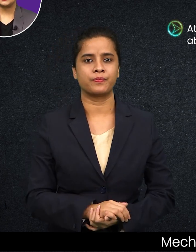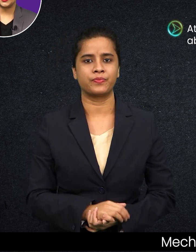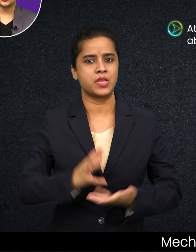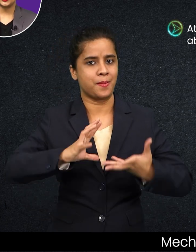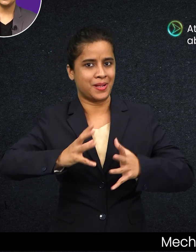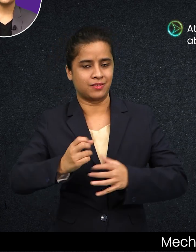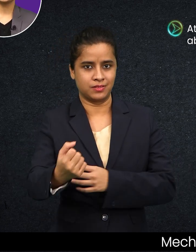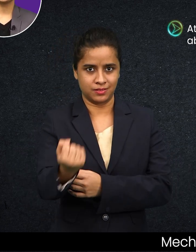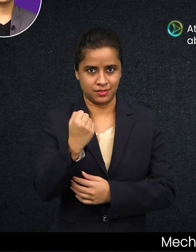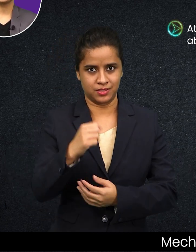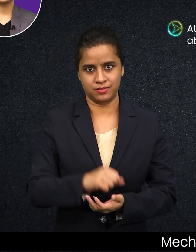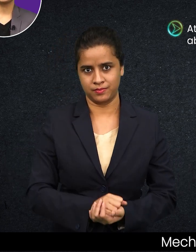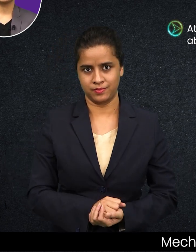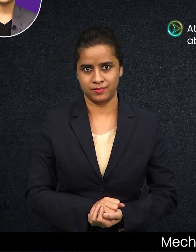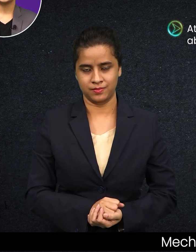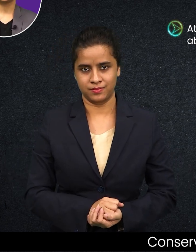mechanical energy,